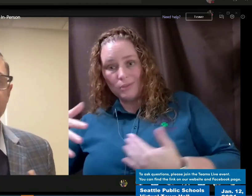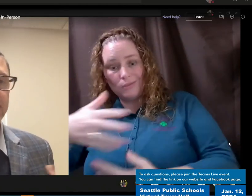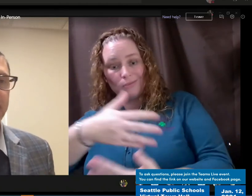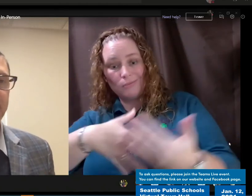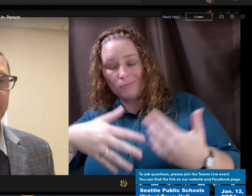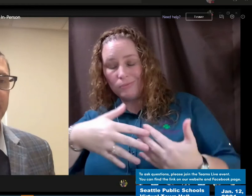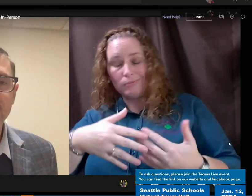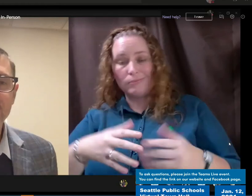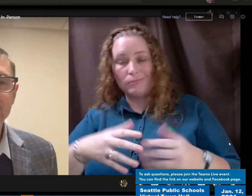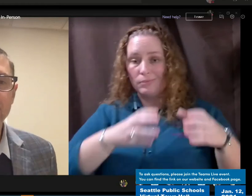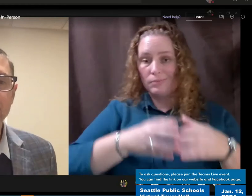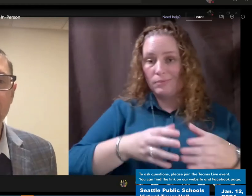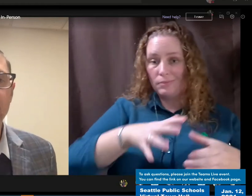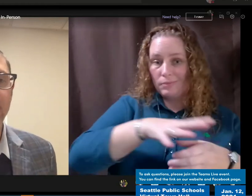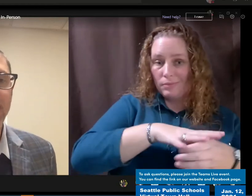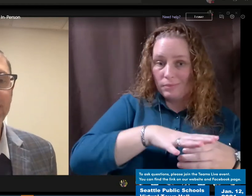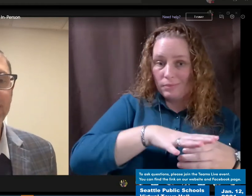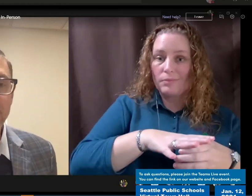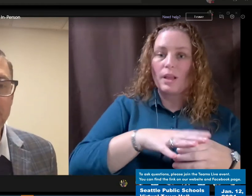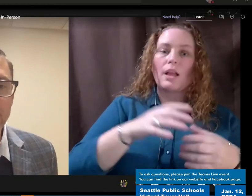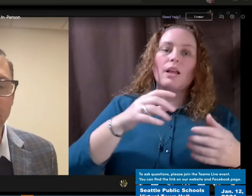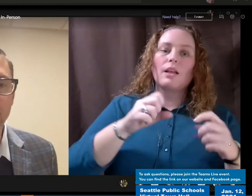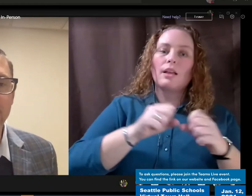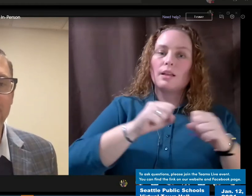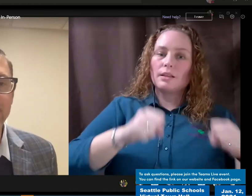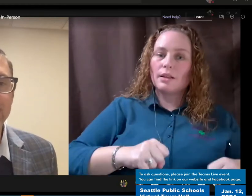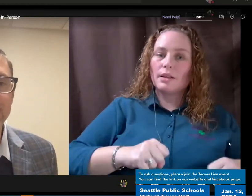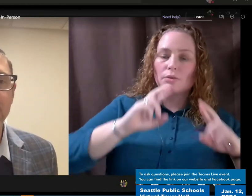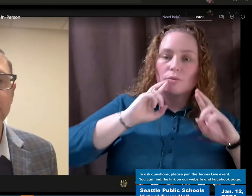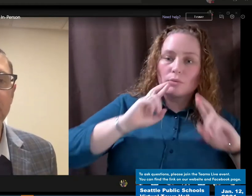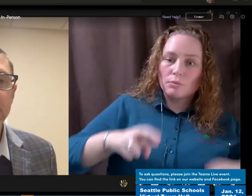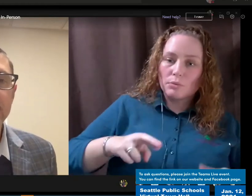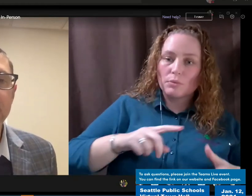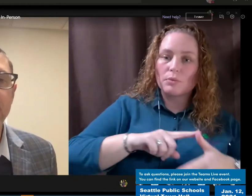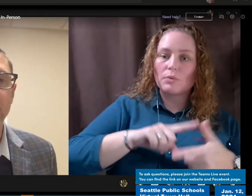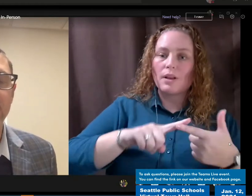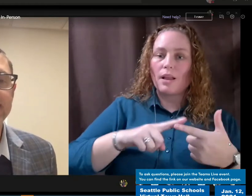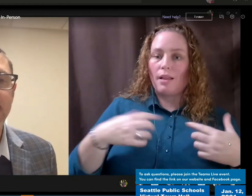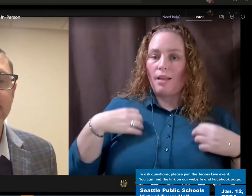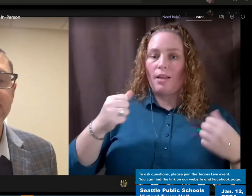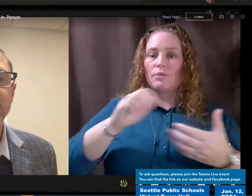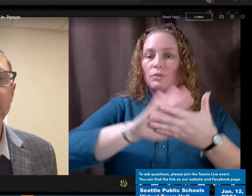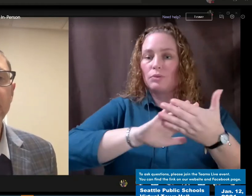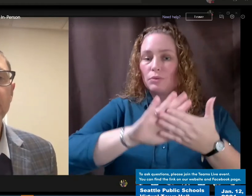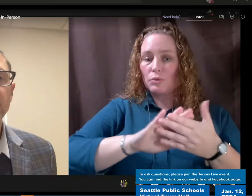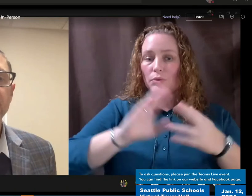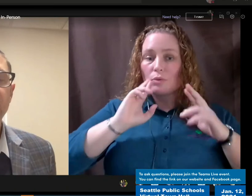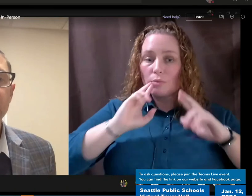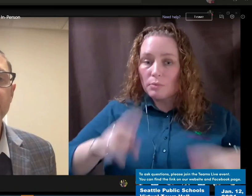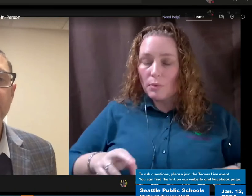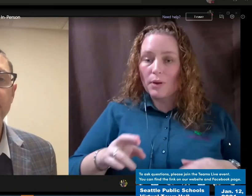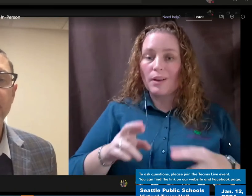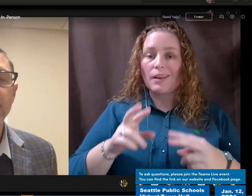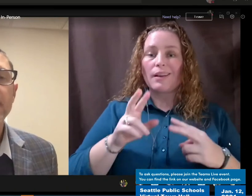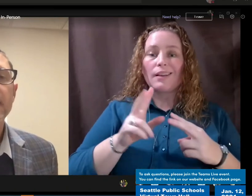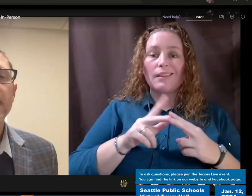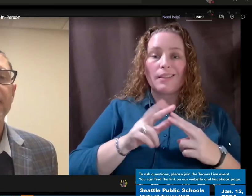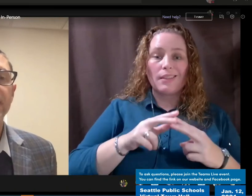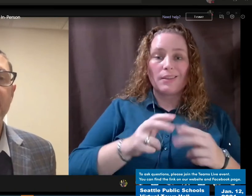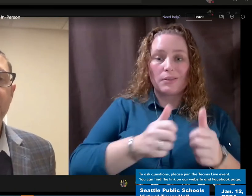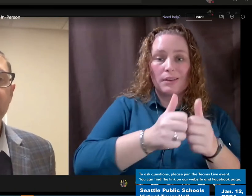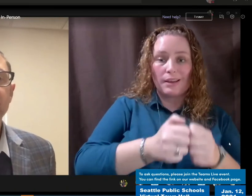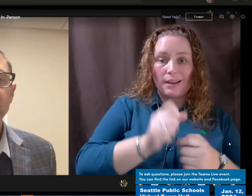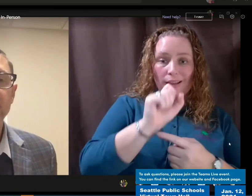you're going to get an attestation report or a health screening report electronically in an email or a text to the family member. They're